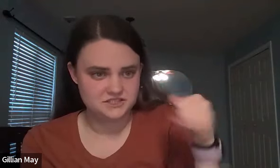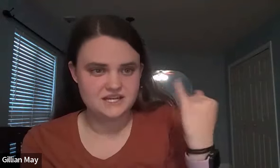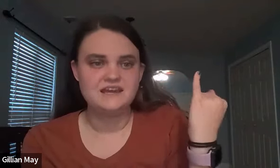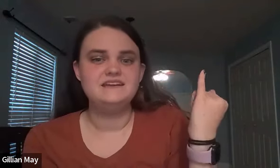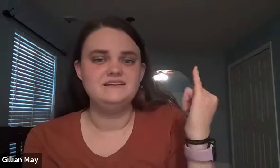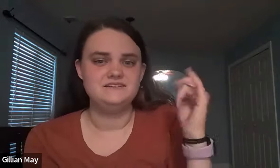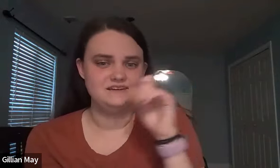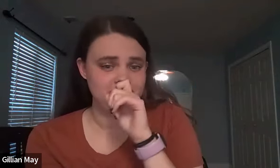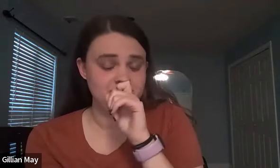J. Good.